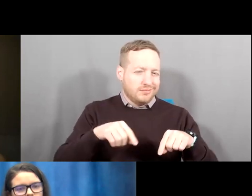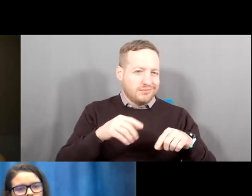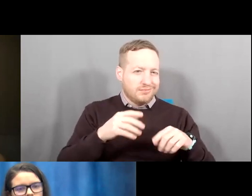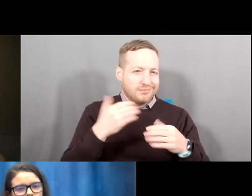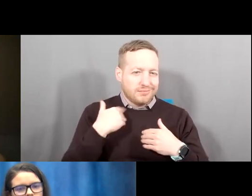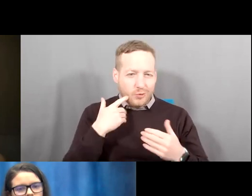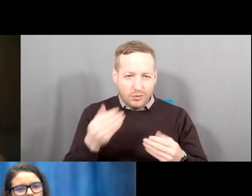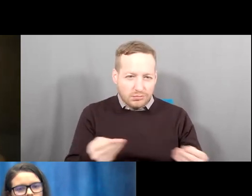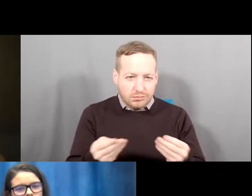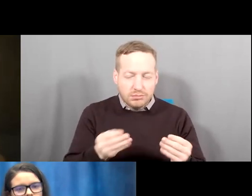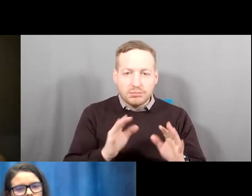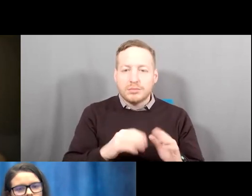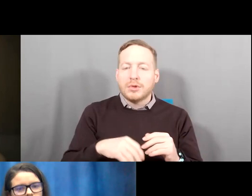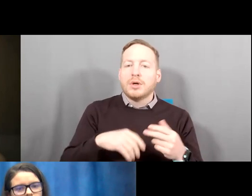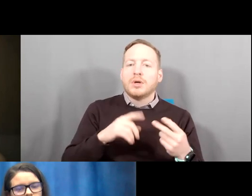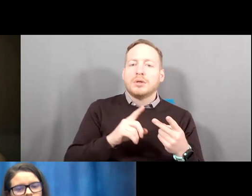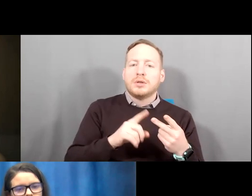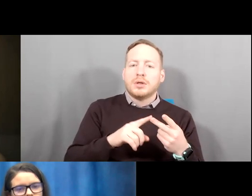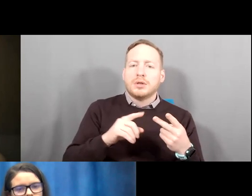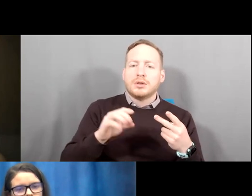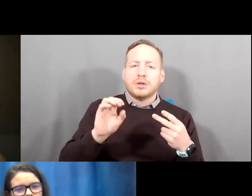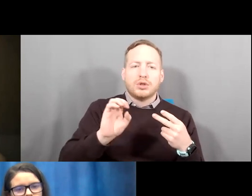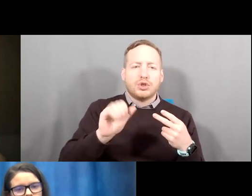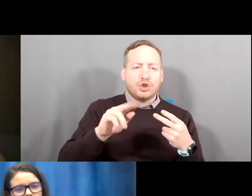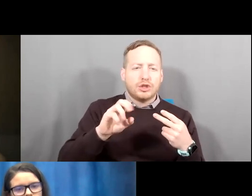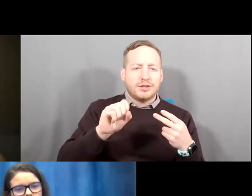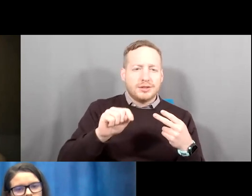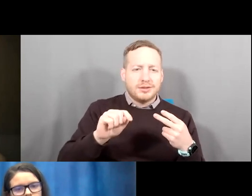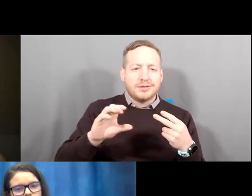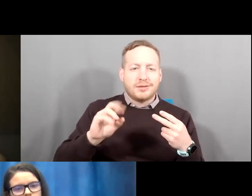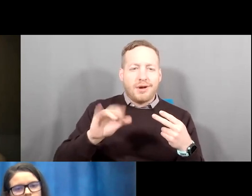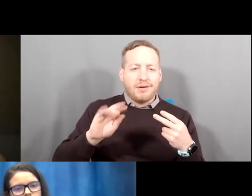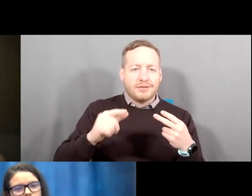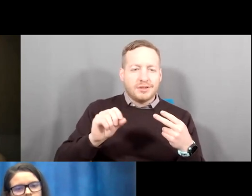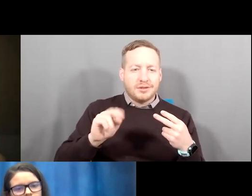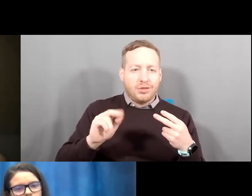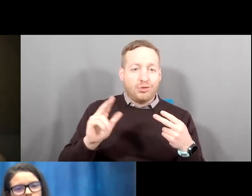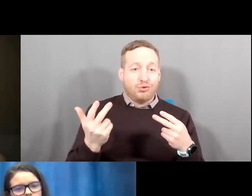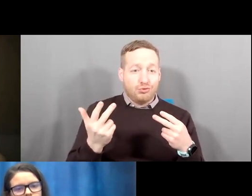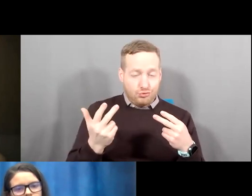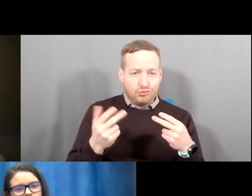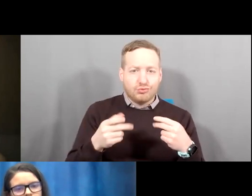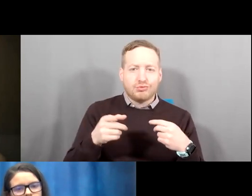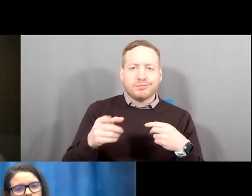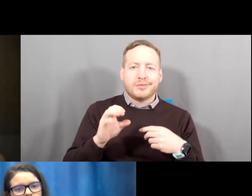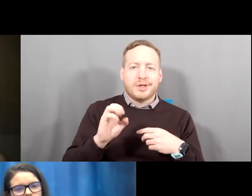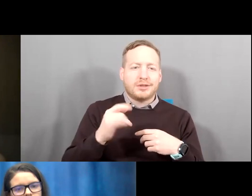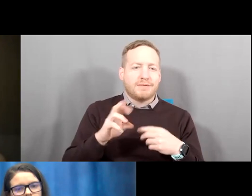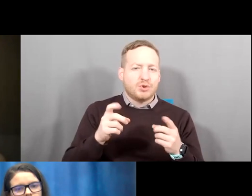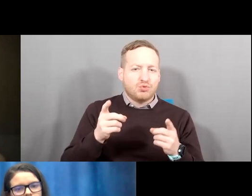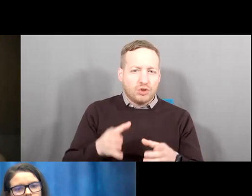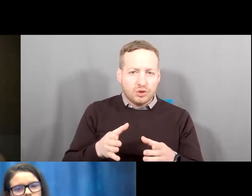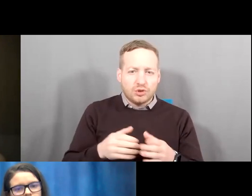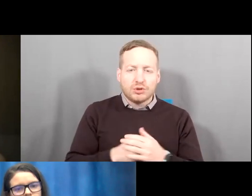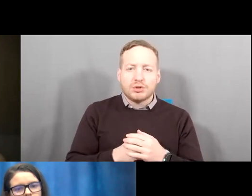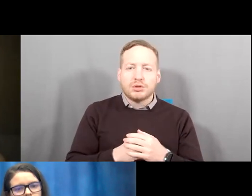who's responsible for hosting the Zoom meeting and facilitating. We have Ernest Covington III.